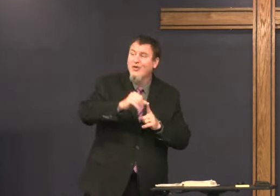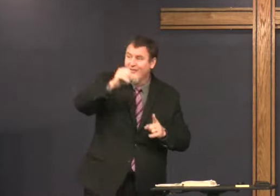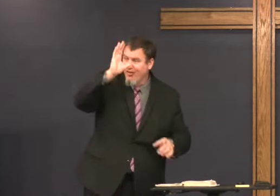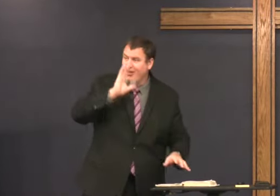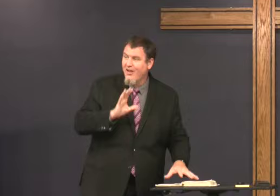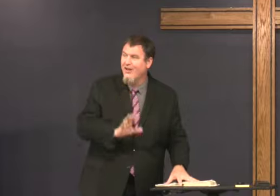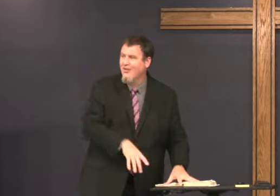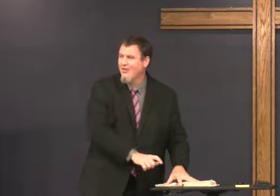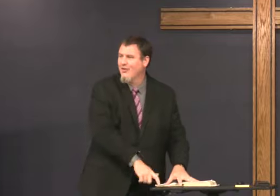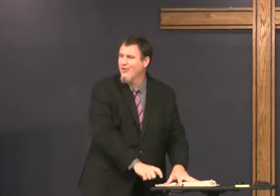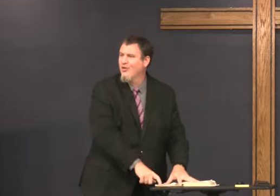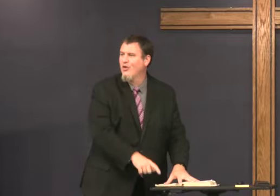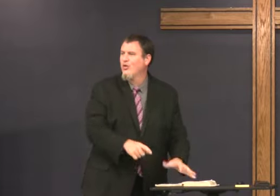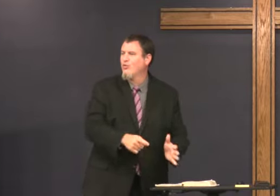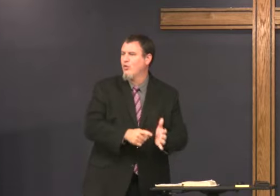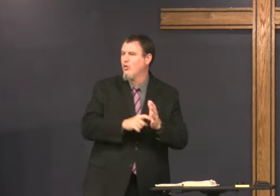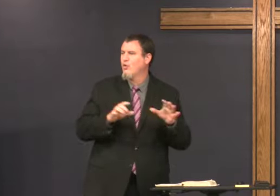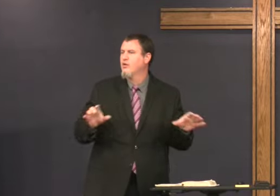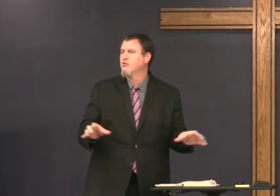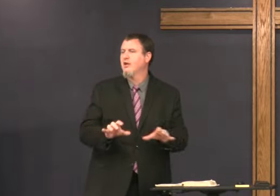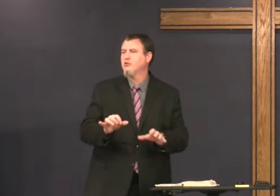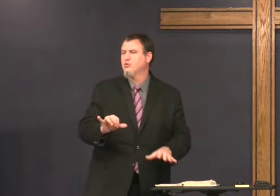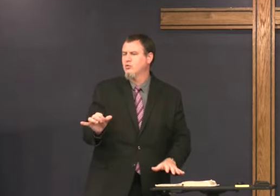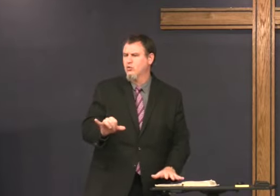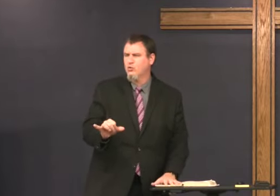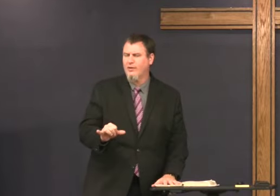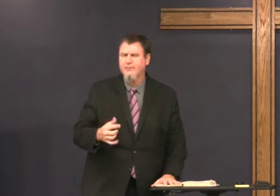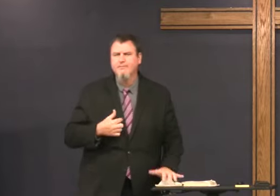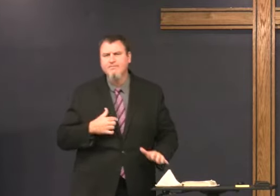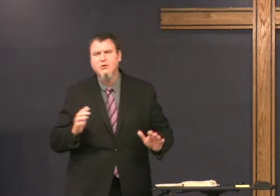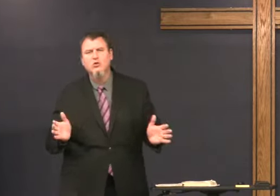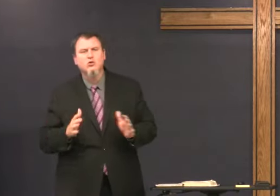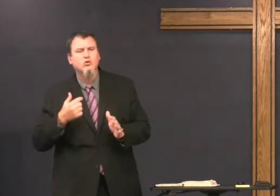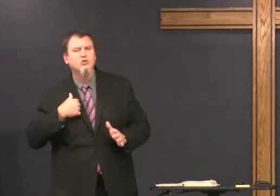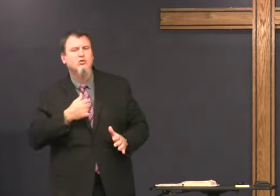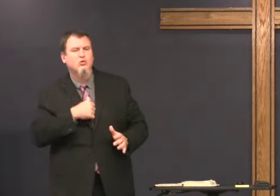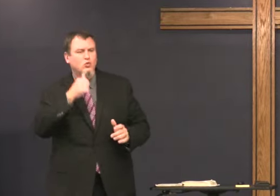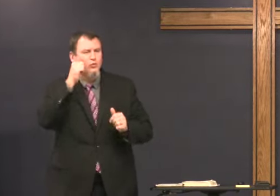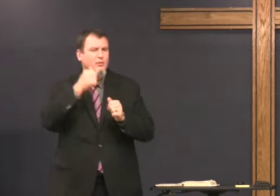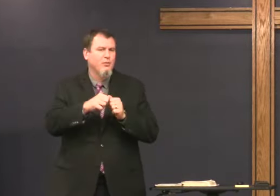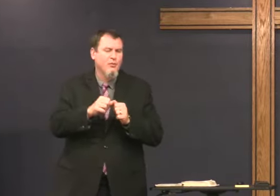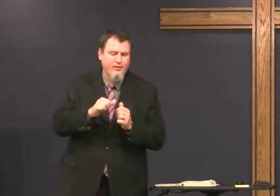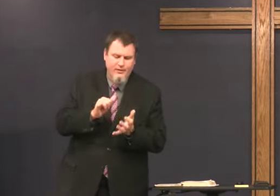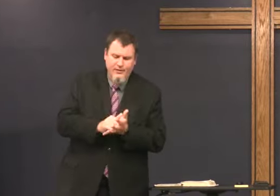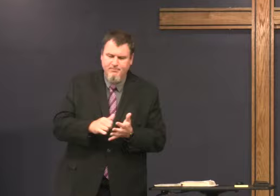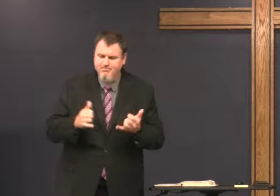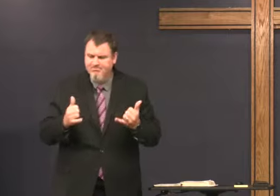of the Word of God, there's required to be action also.